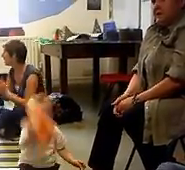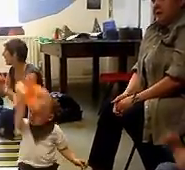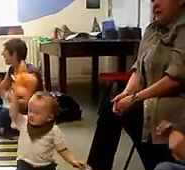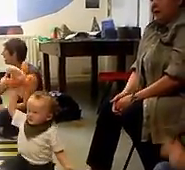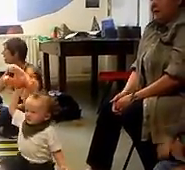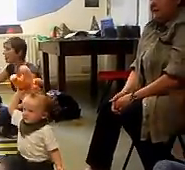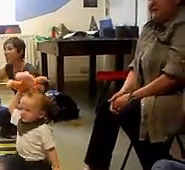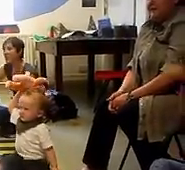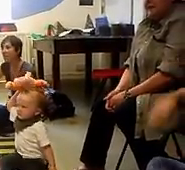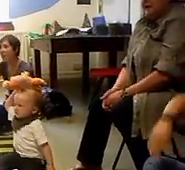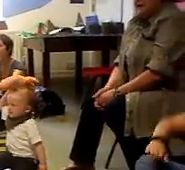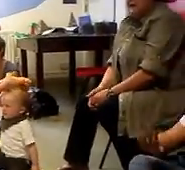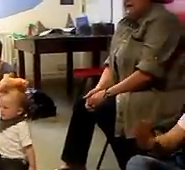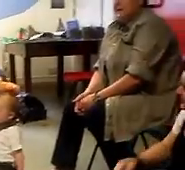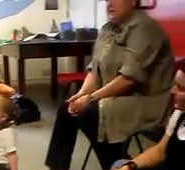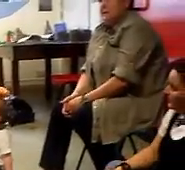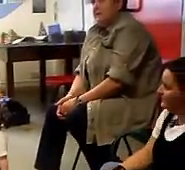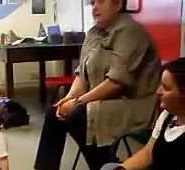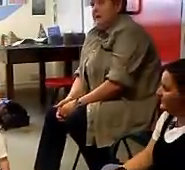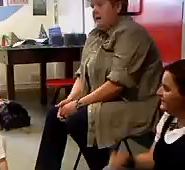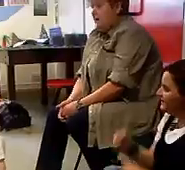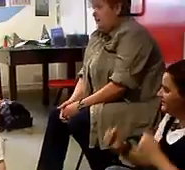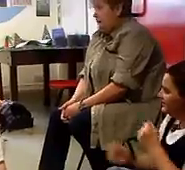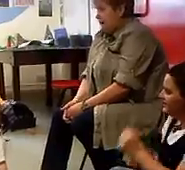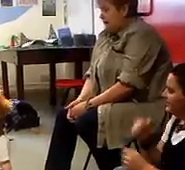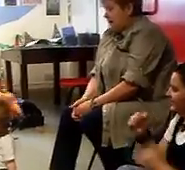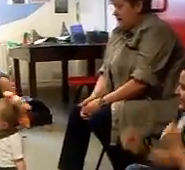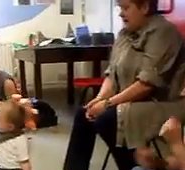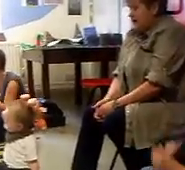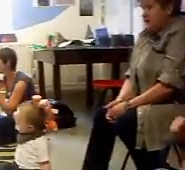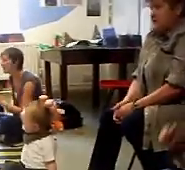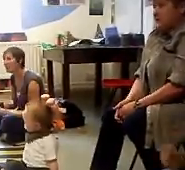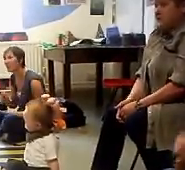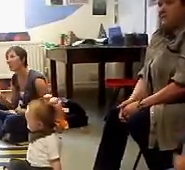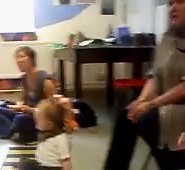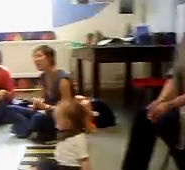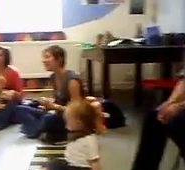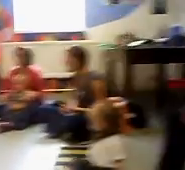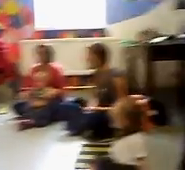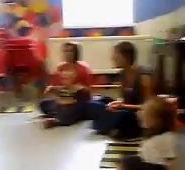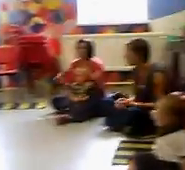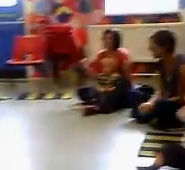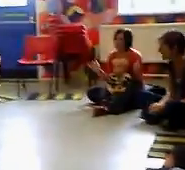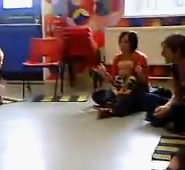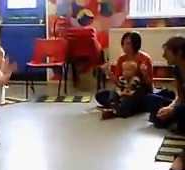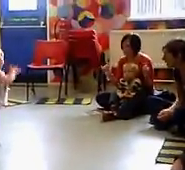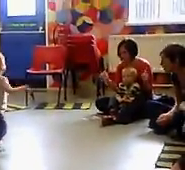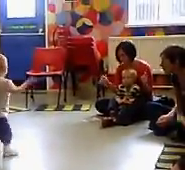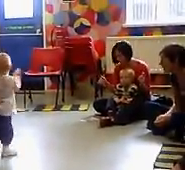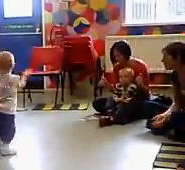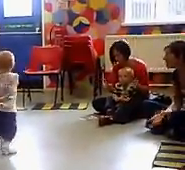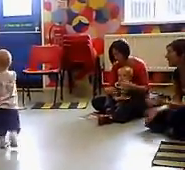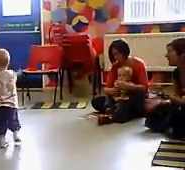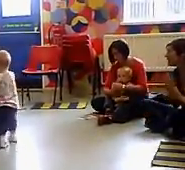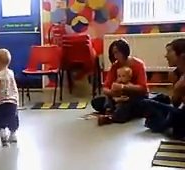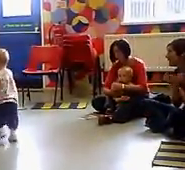have a slide On my bike I like to ride Play it with my teddy